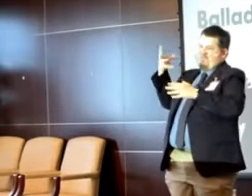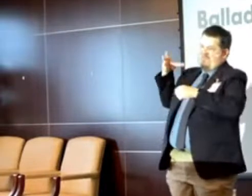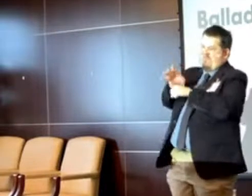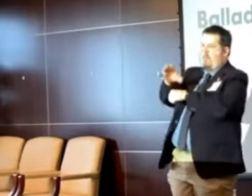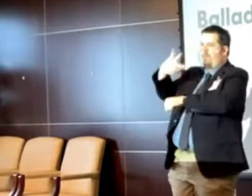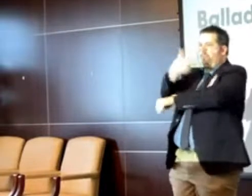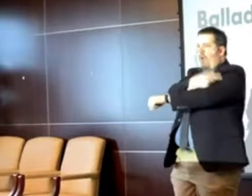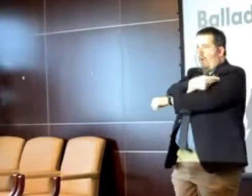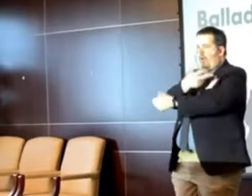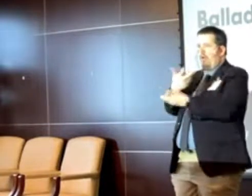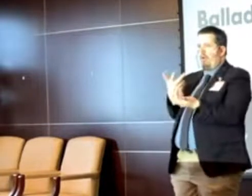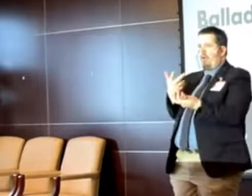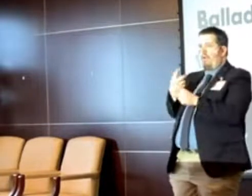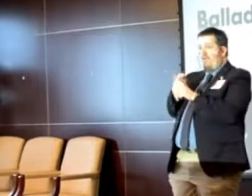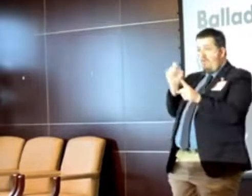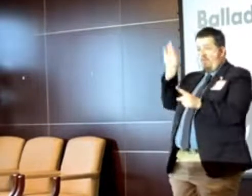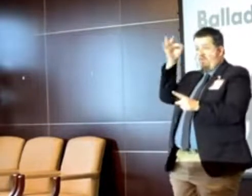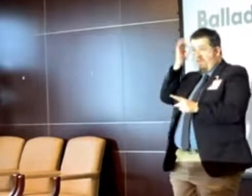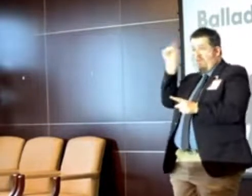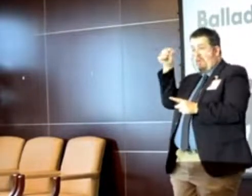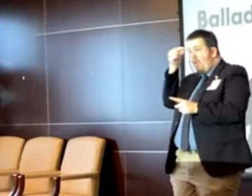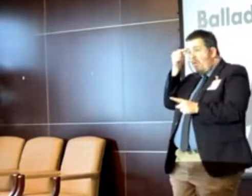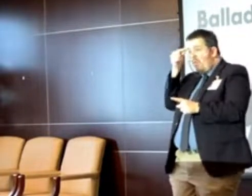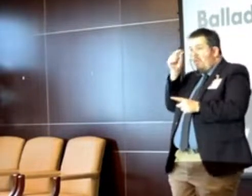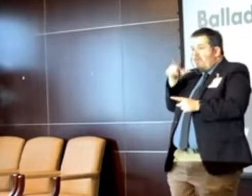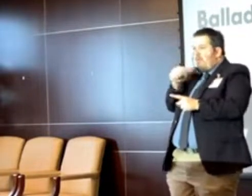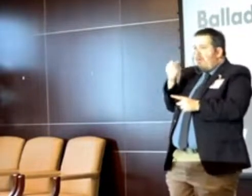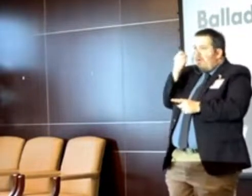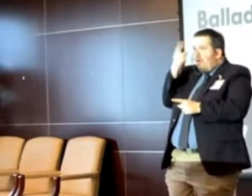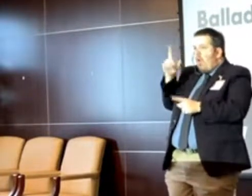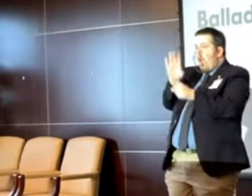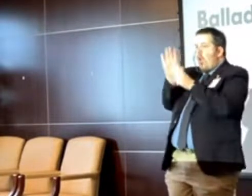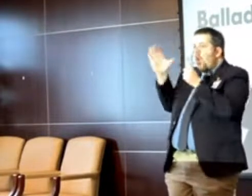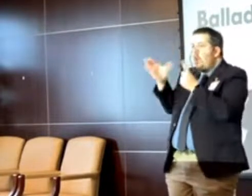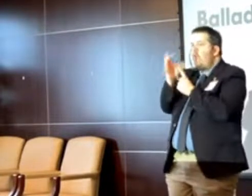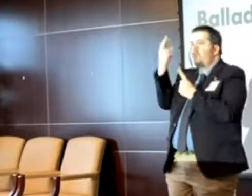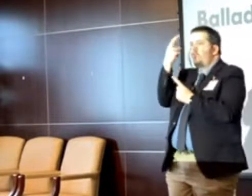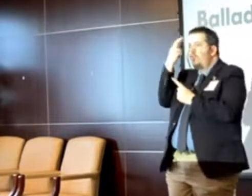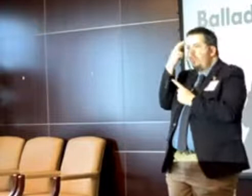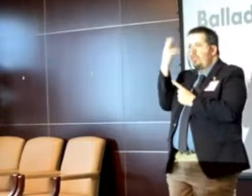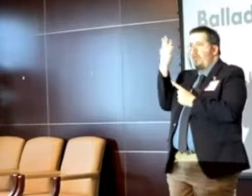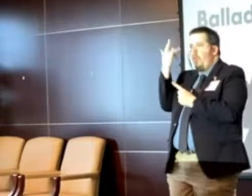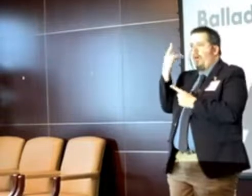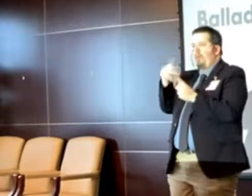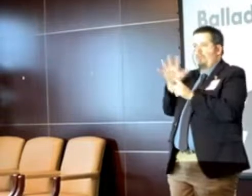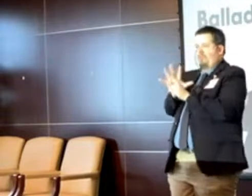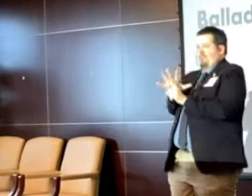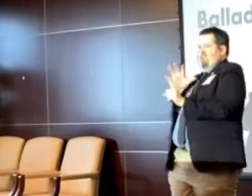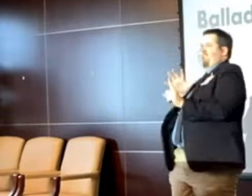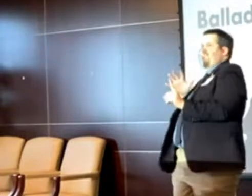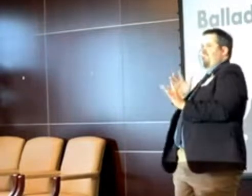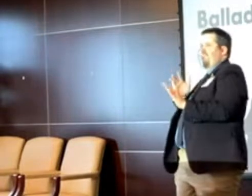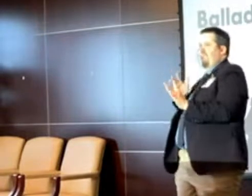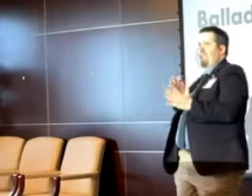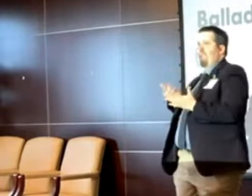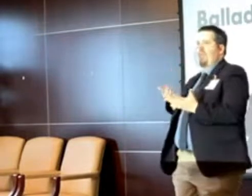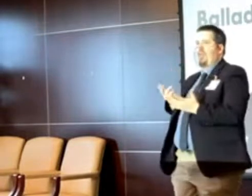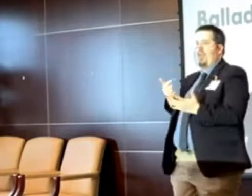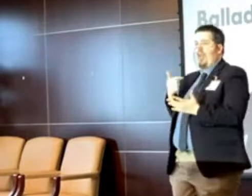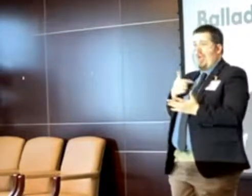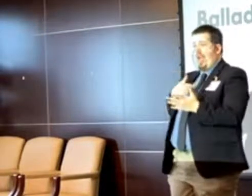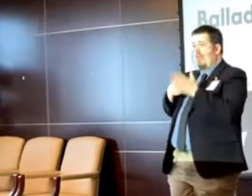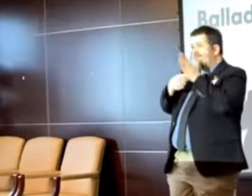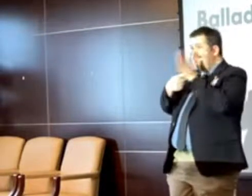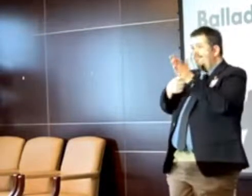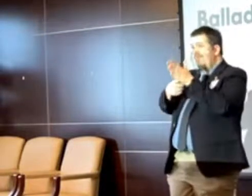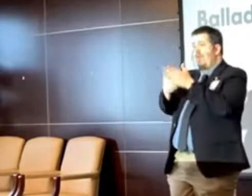into yourself that comes from the federal government, not understanding that there are cultural reasons why people recoil from that. And I